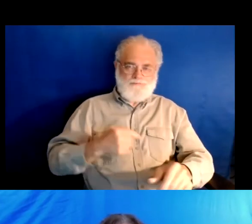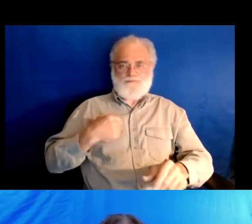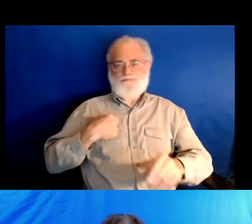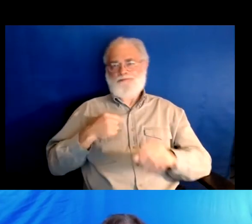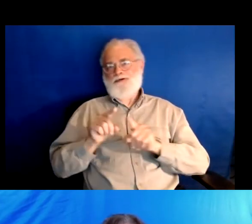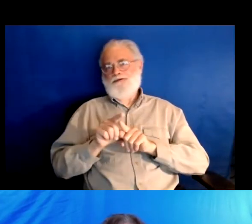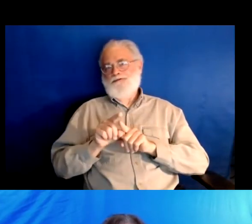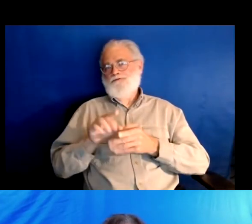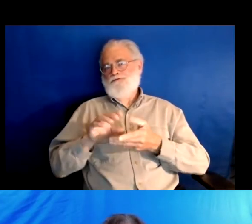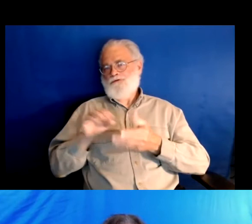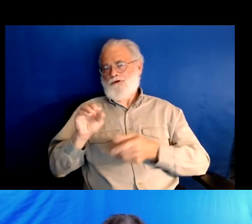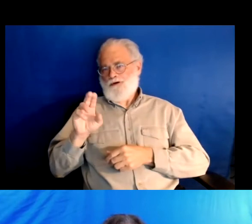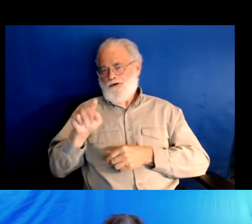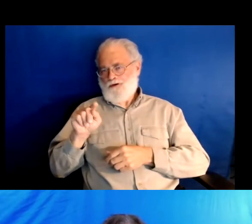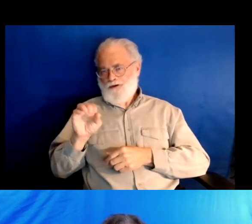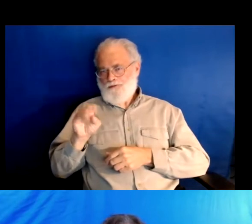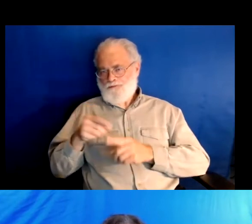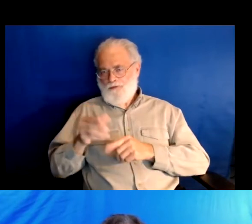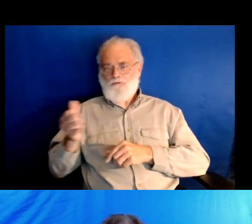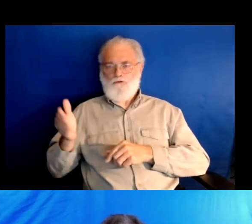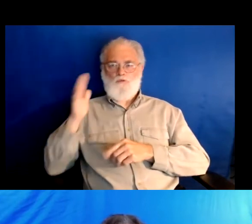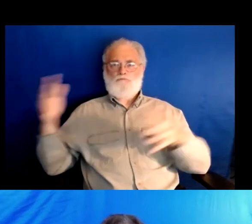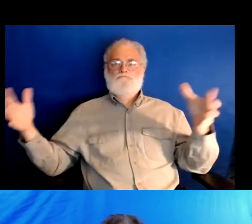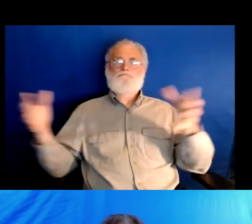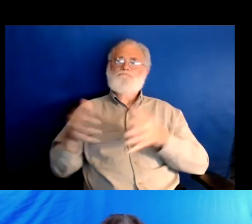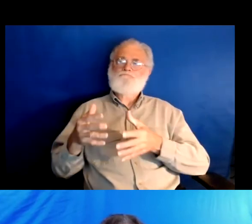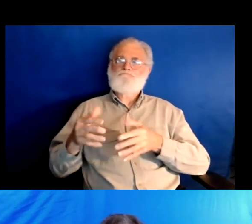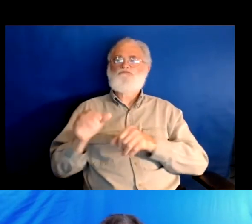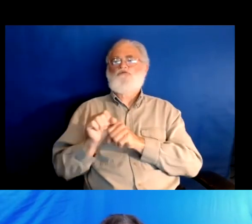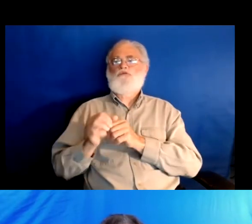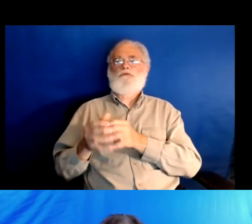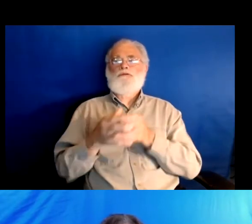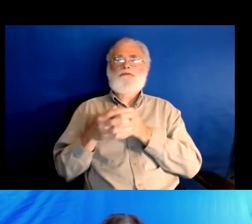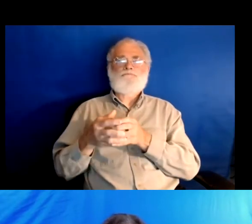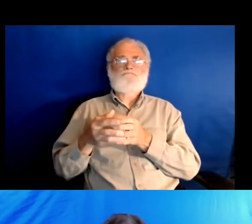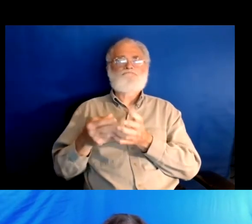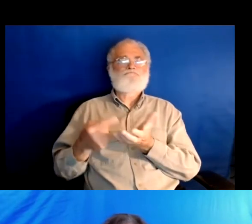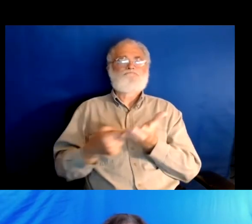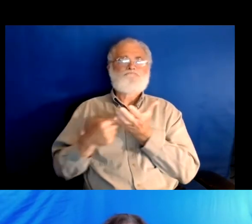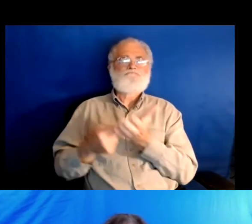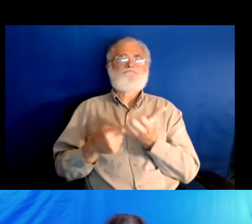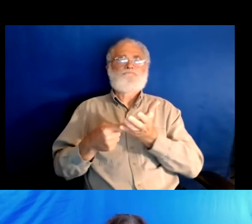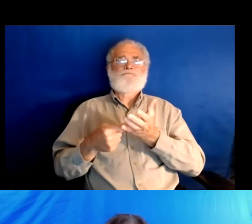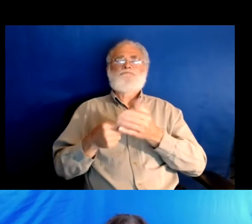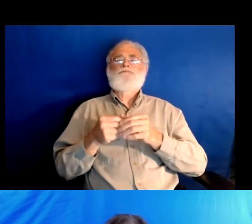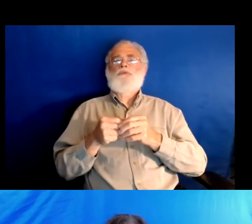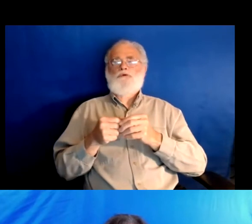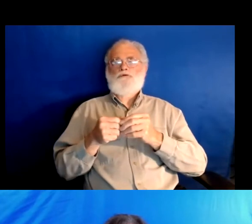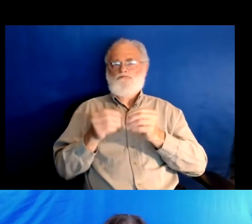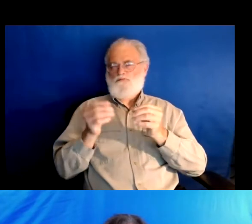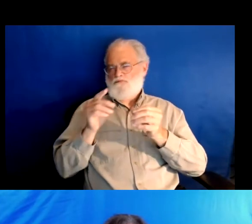Brenda as the curriculum specialist and me as the outcome specialist, we all got together to work together